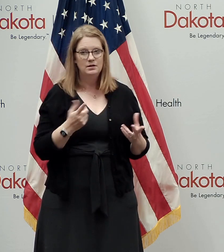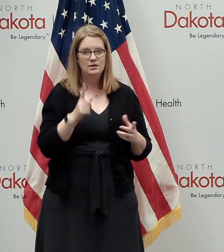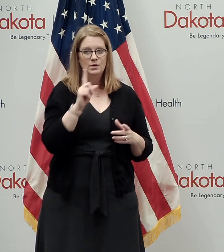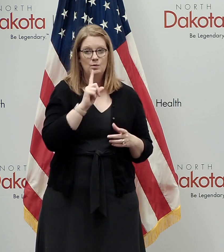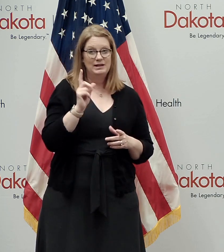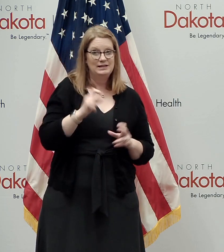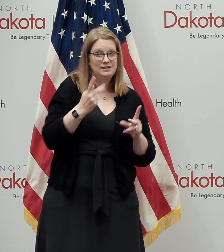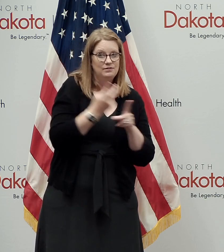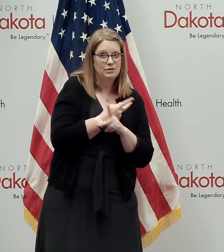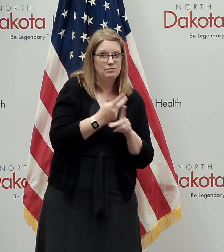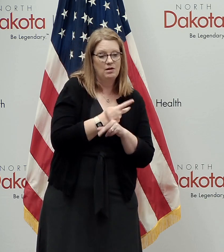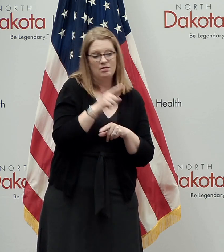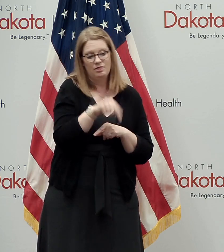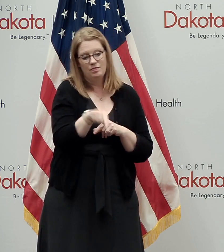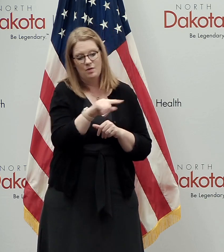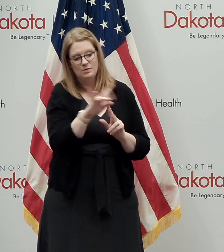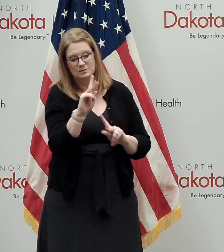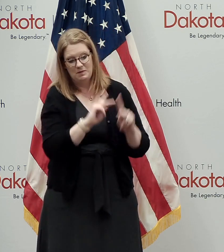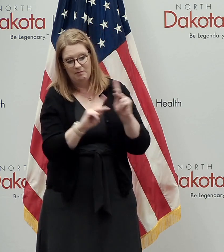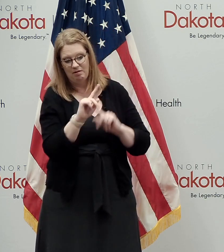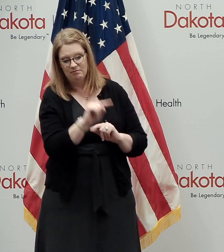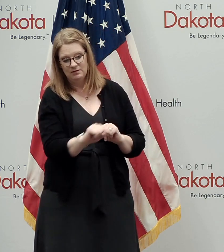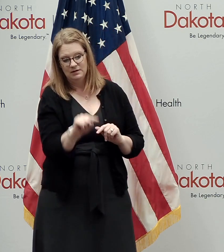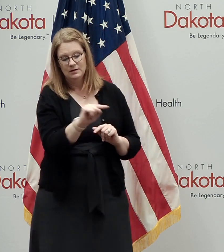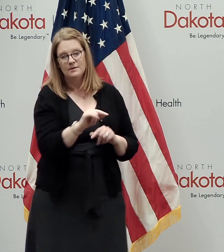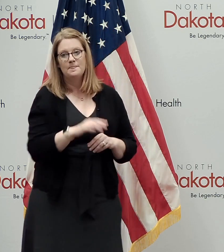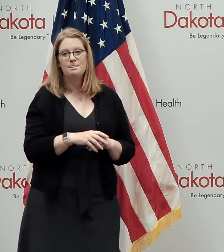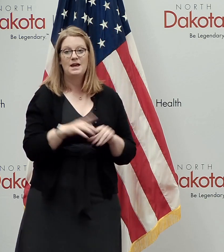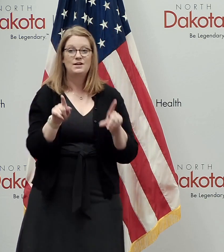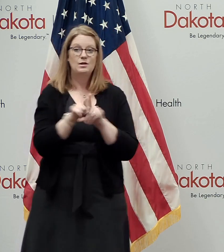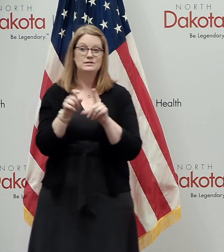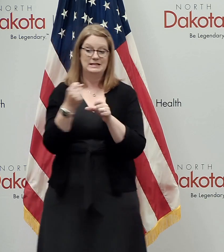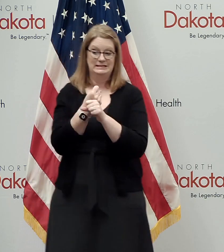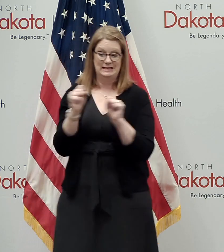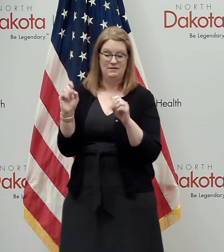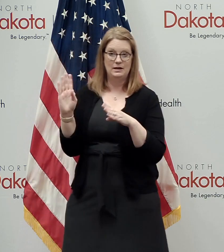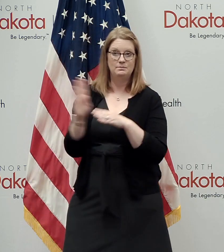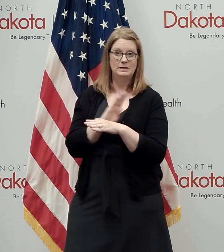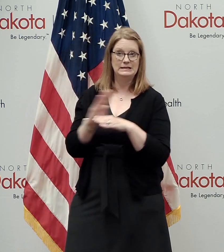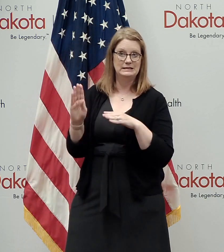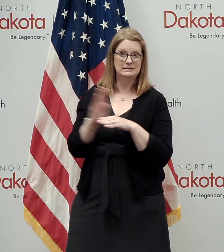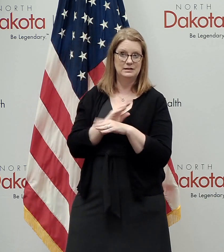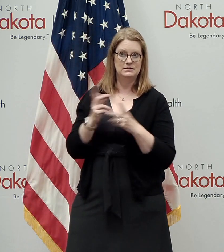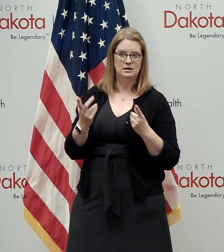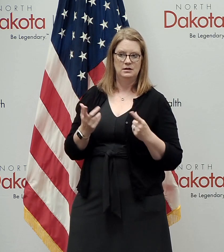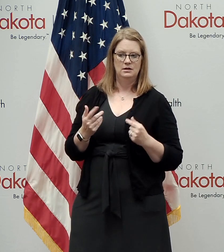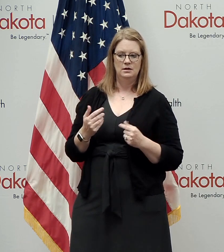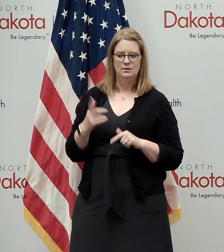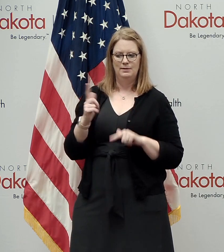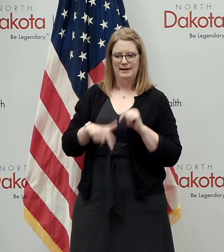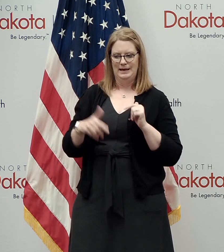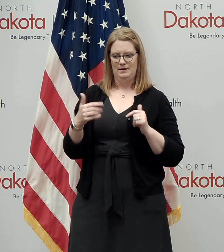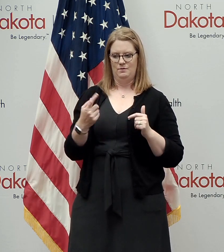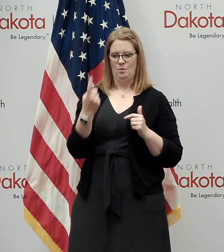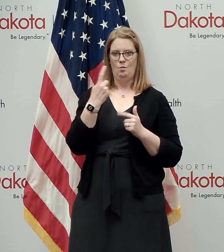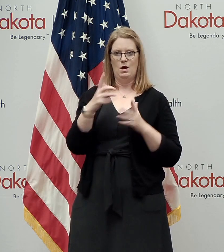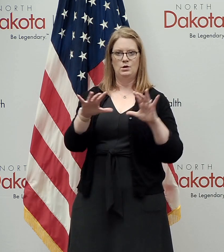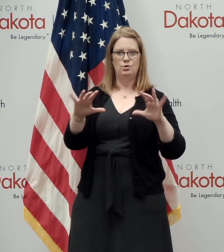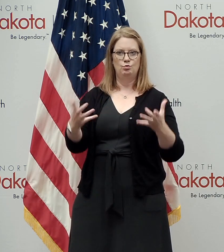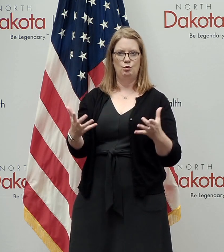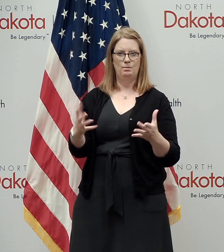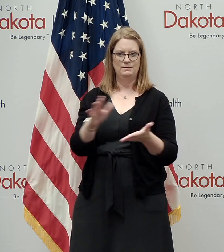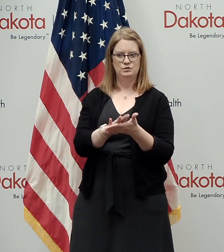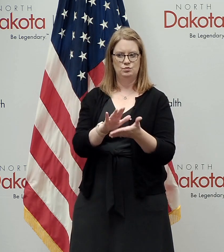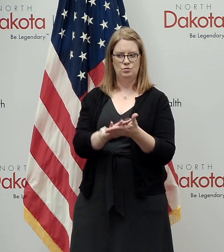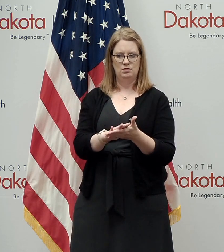protect those that are vulnerable. And when we talk about saving livelihoods, we can't have a generation of school kids that are missing out